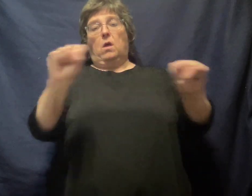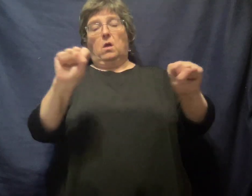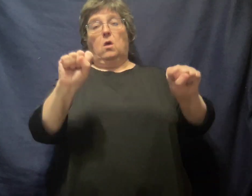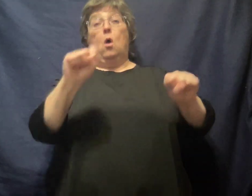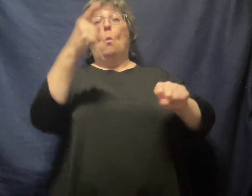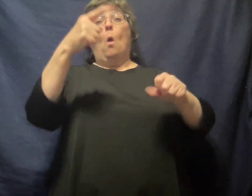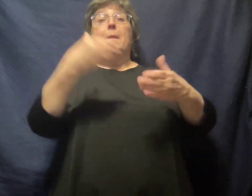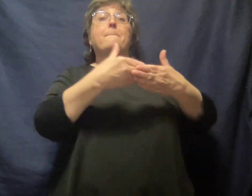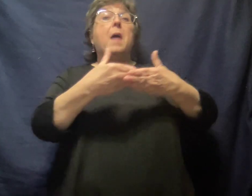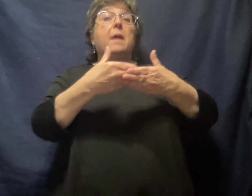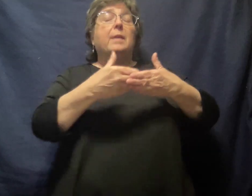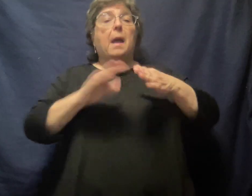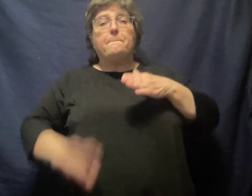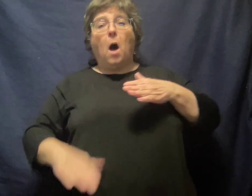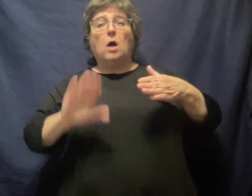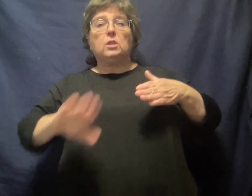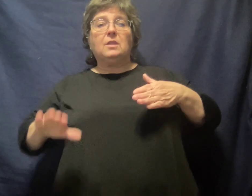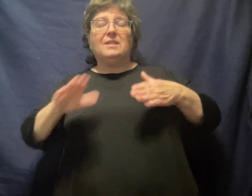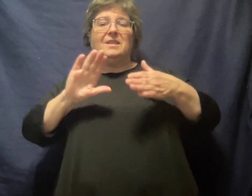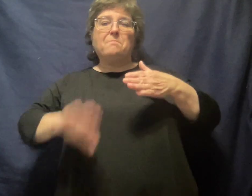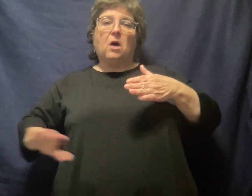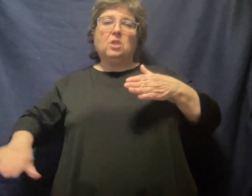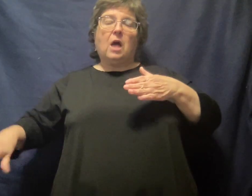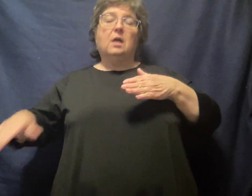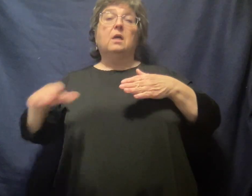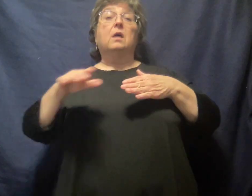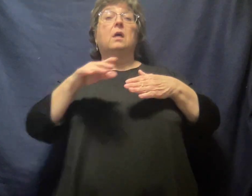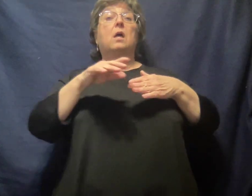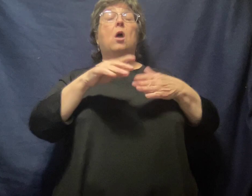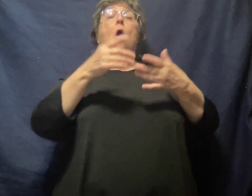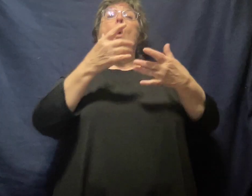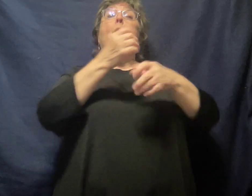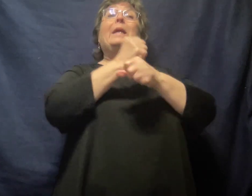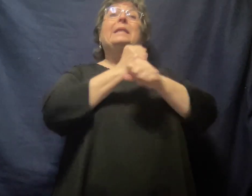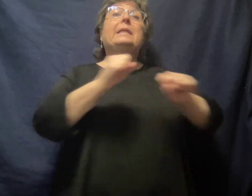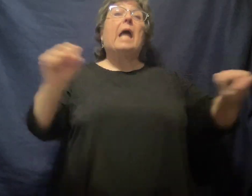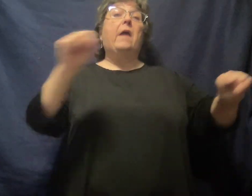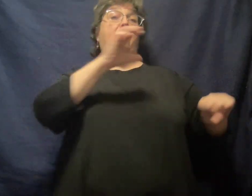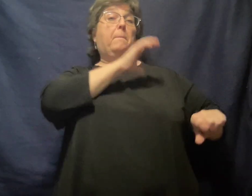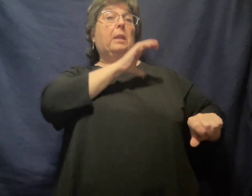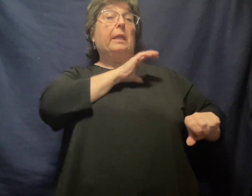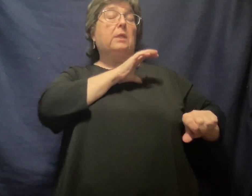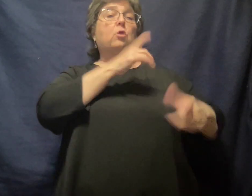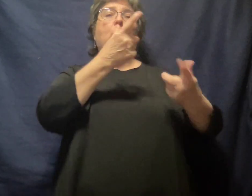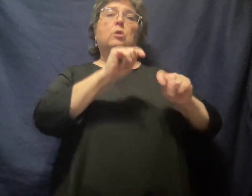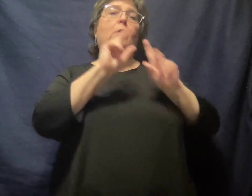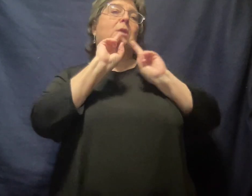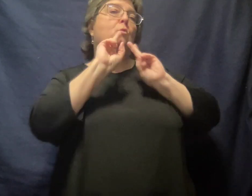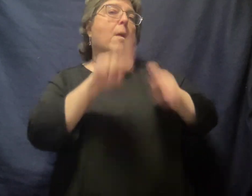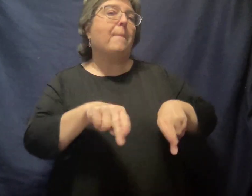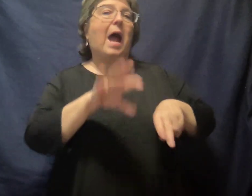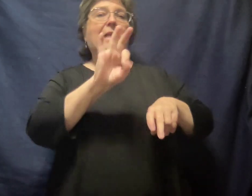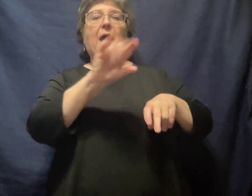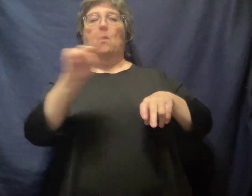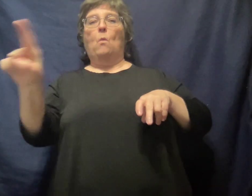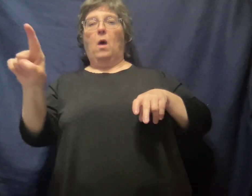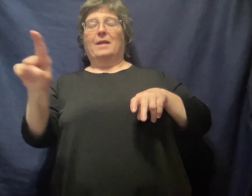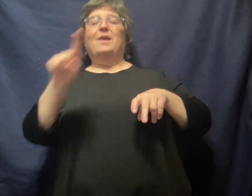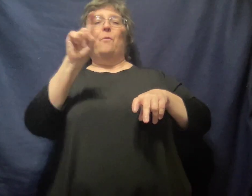child. We have also rescued deputies trying to get into work, or deputies that were responding to a 911 call and got